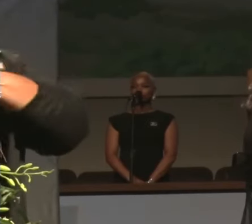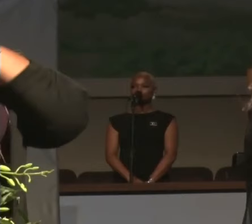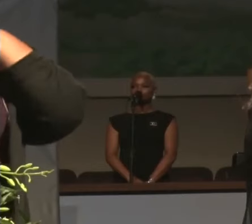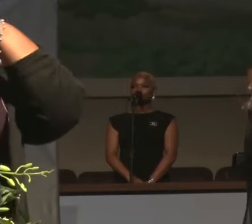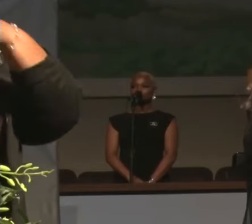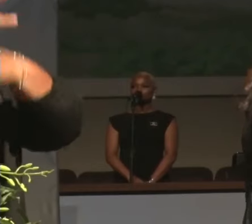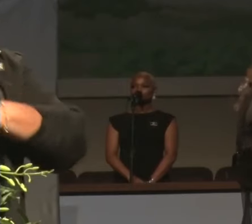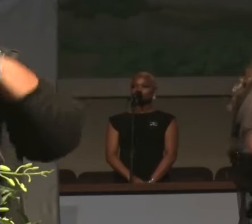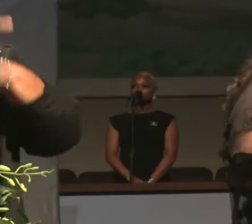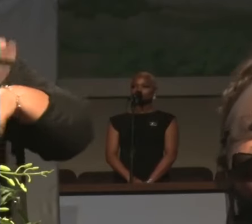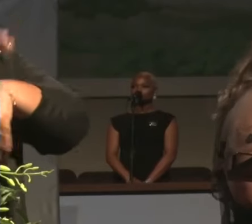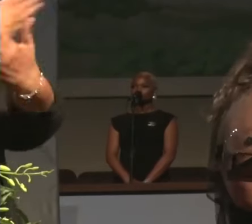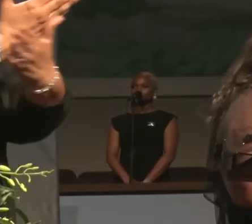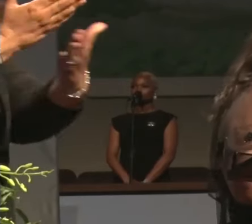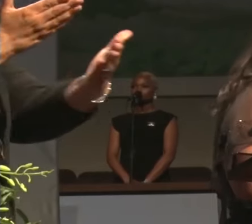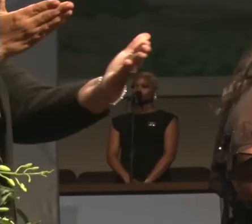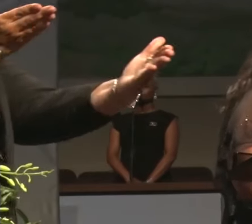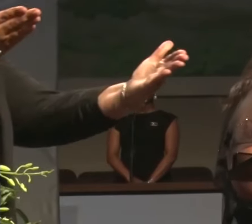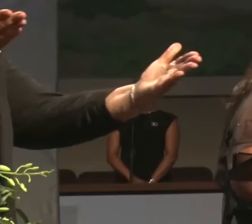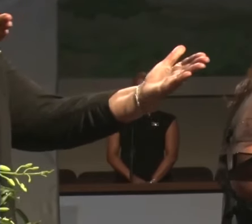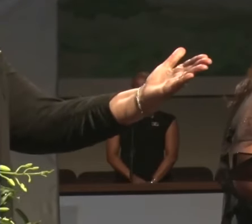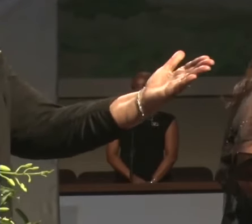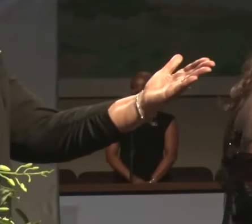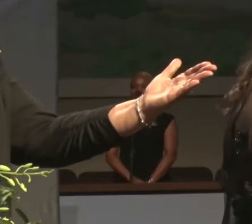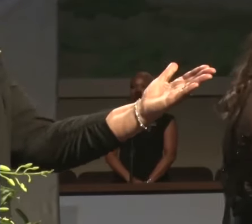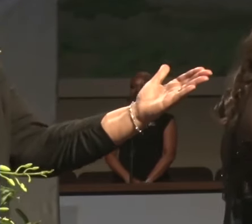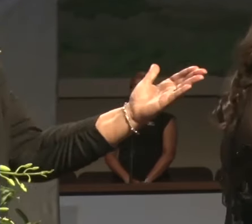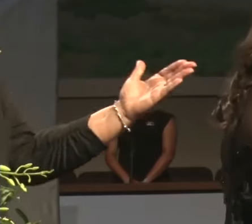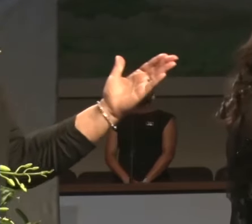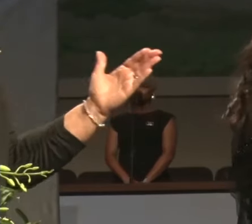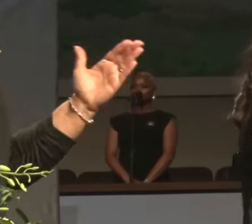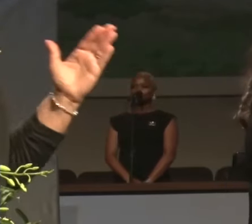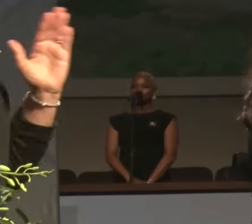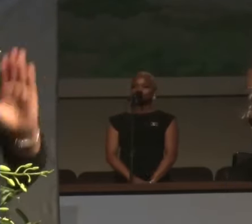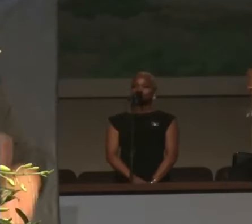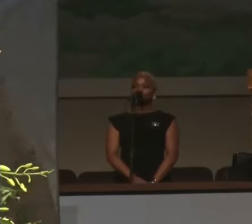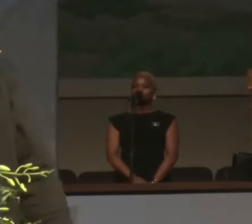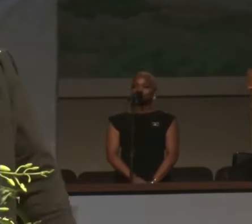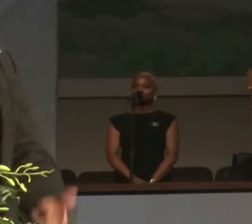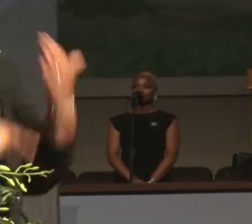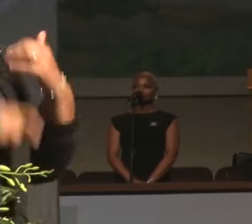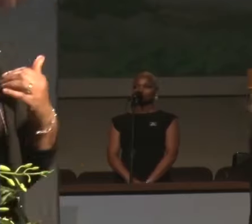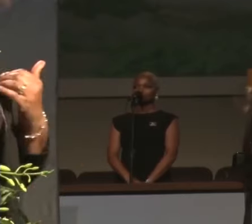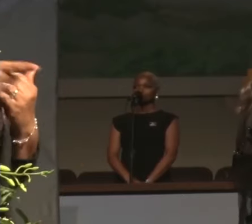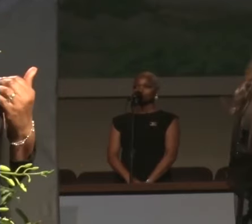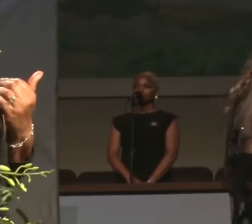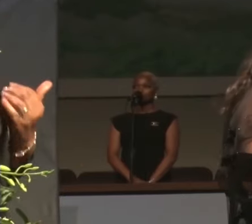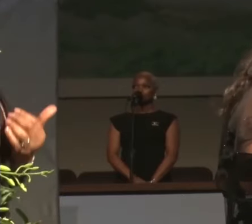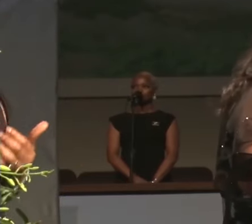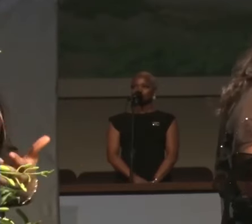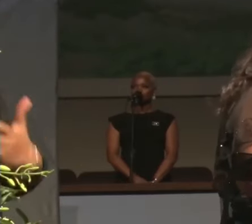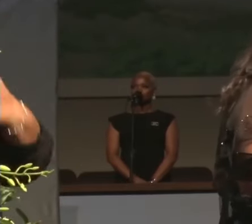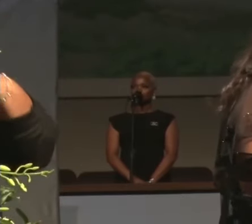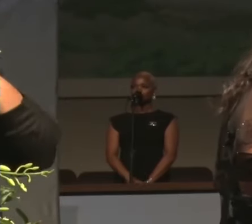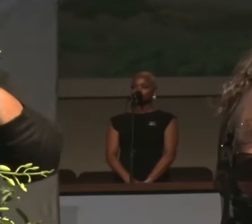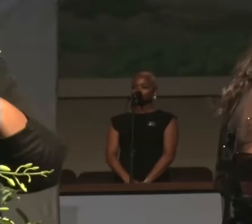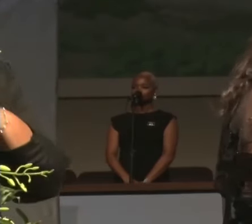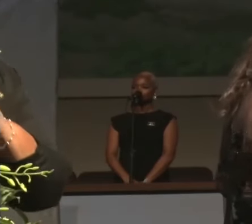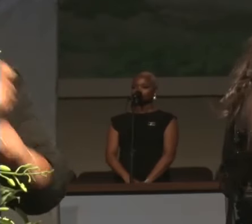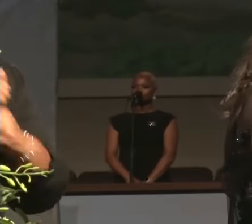of you. Here's what you got to do. Trust